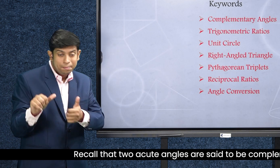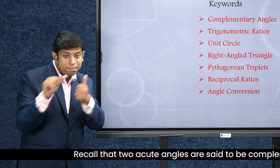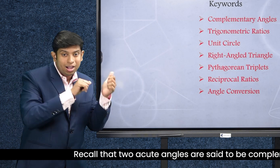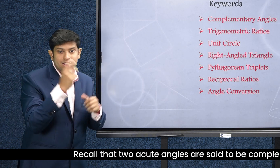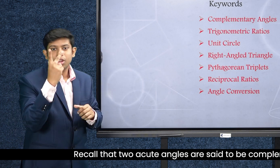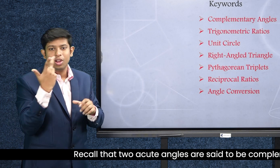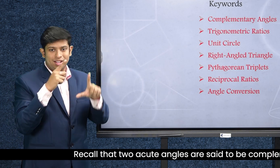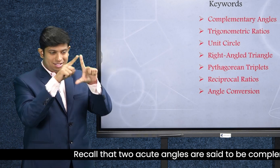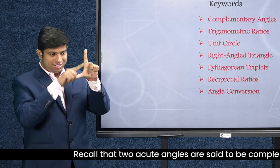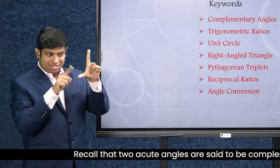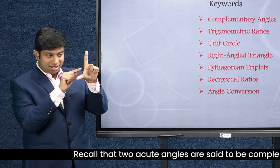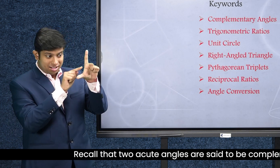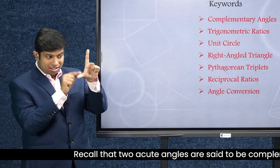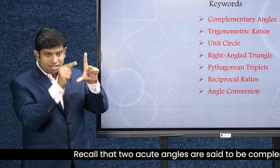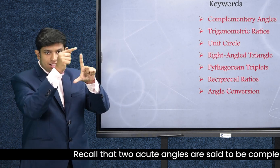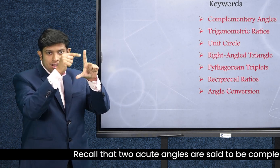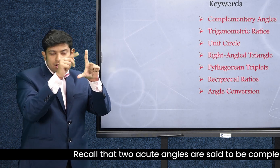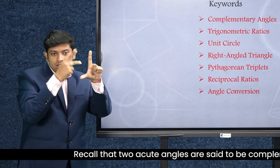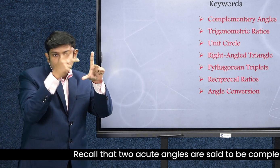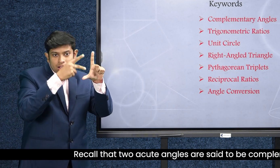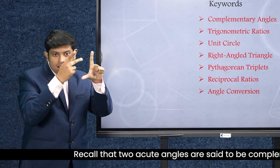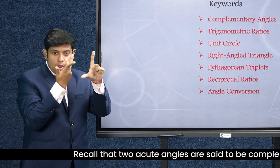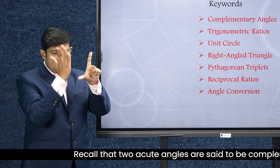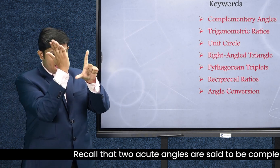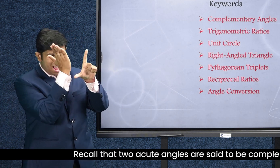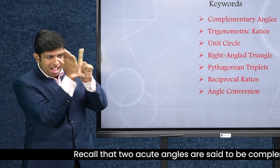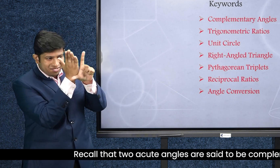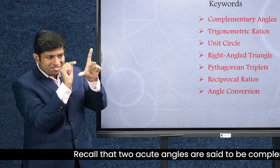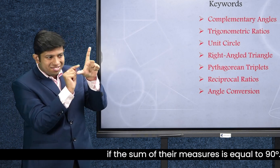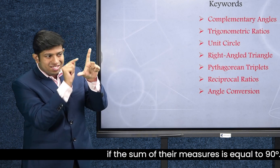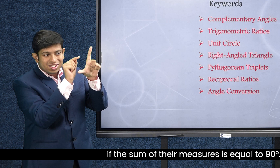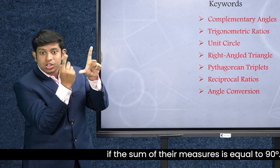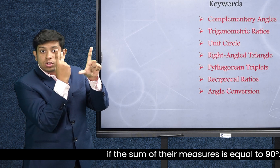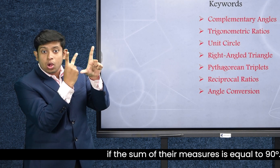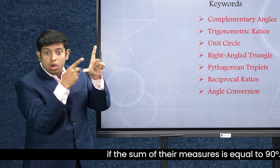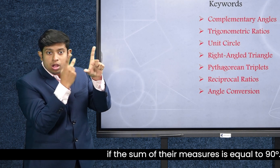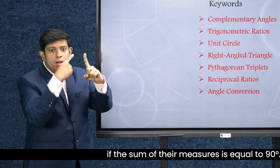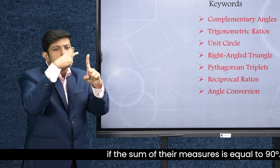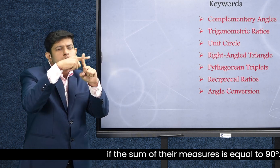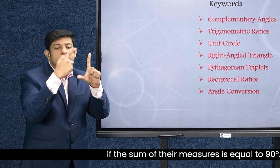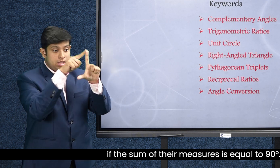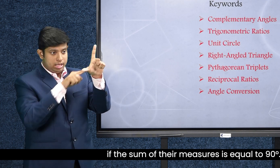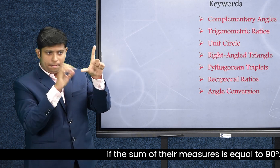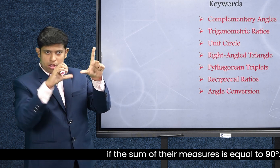Recall that two acute angles are said to be complementary if the sum of their measures is equal to 90